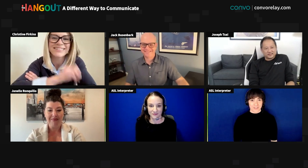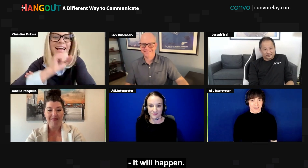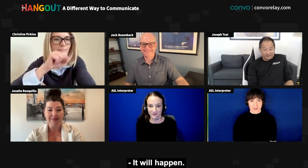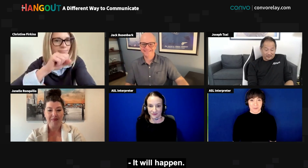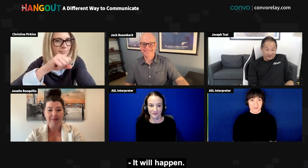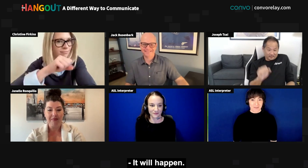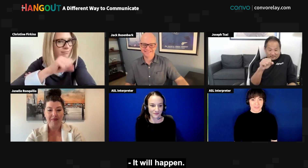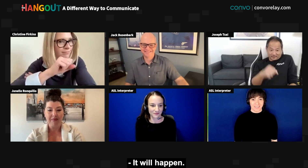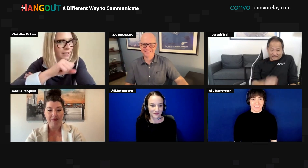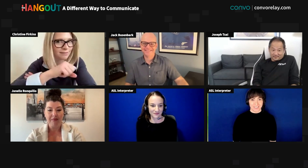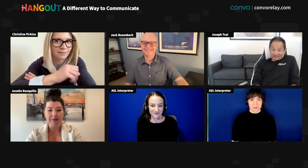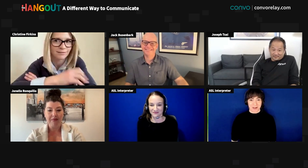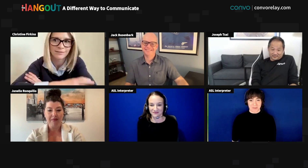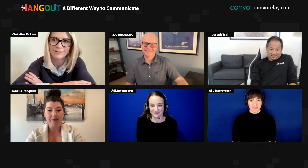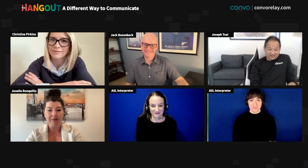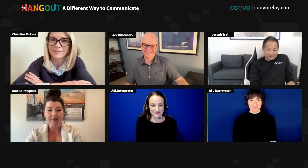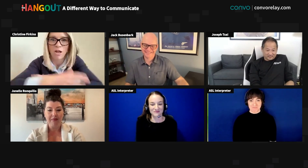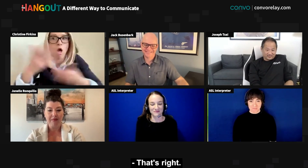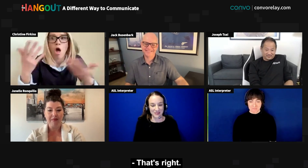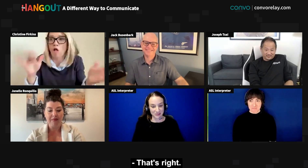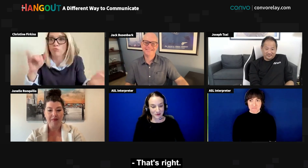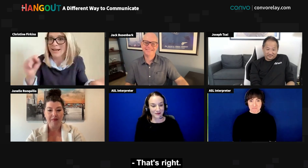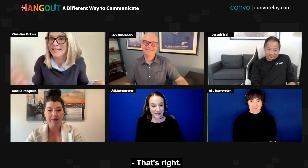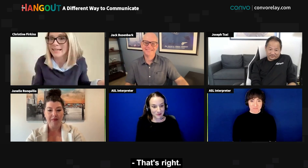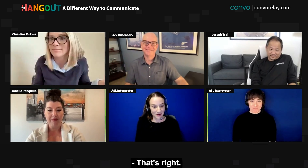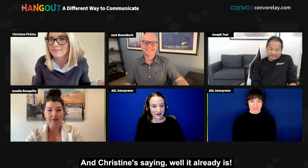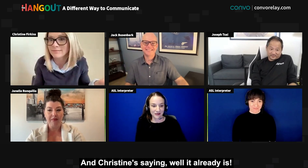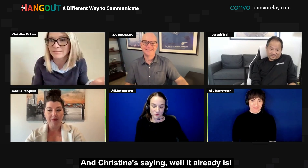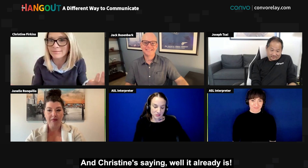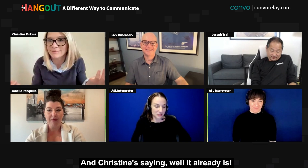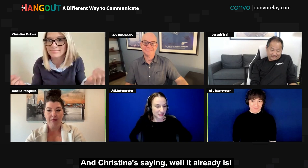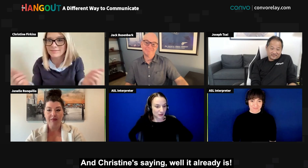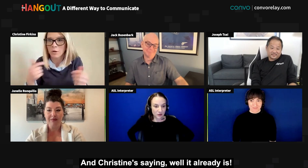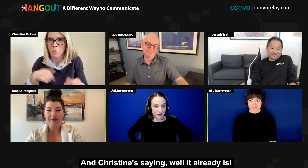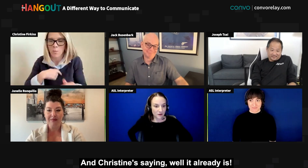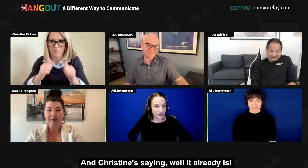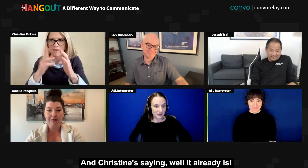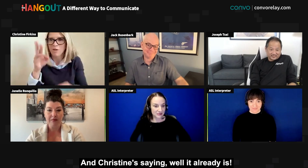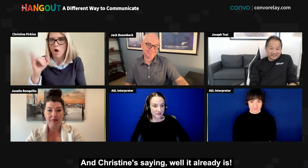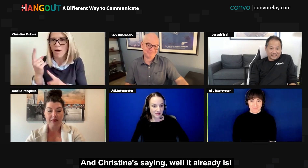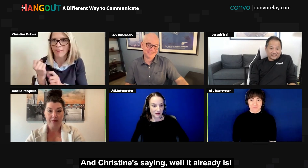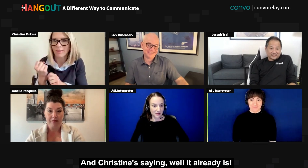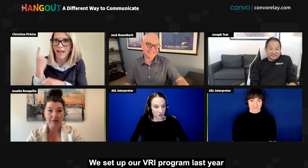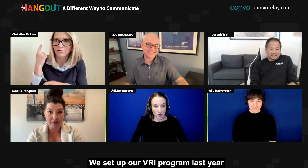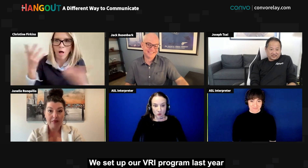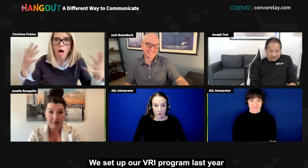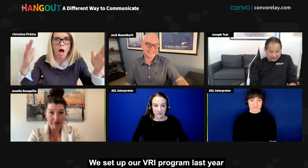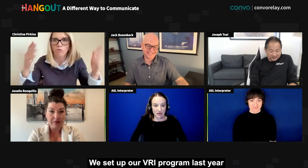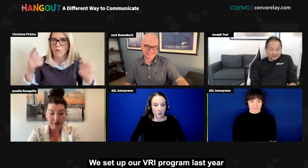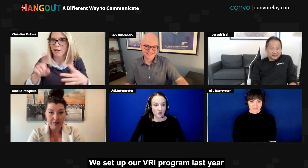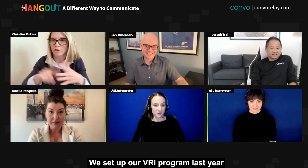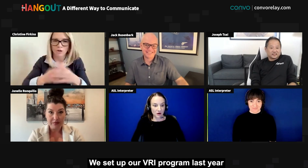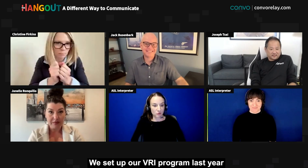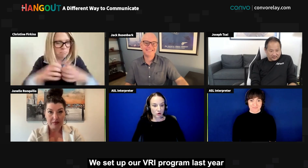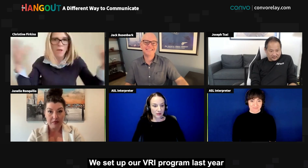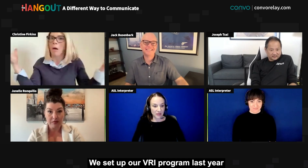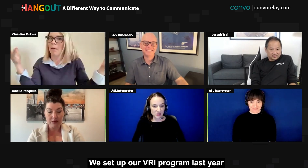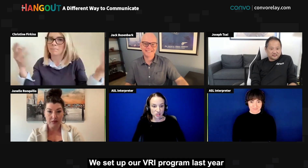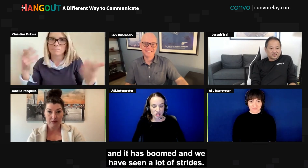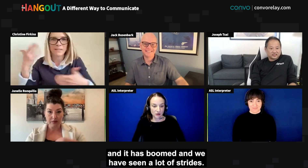That will happen. It will happen. That's right. That's right. And Christine saying, well, it already is. We set up our VRI program last year and